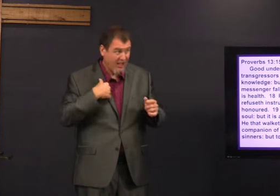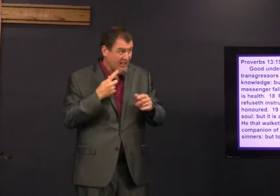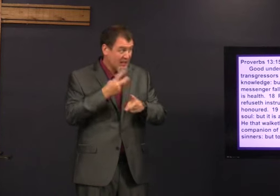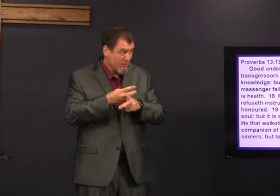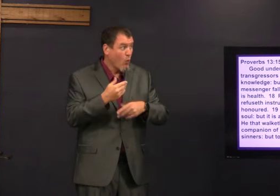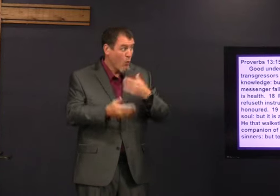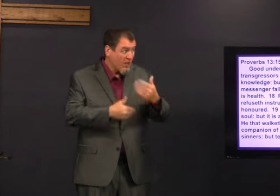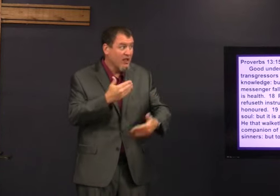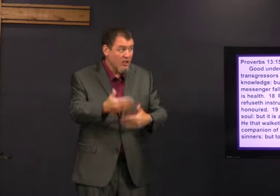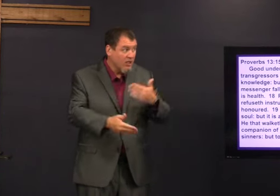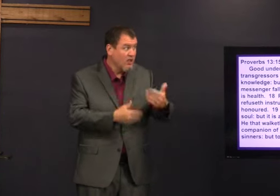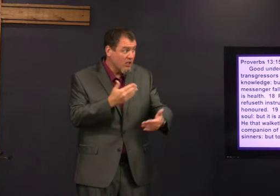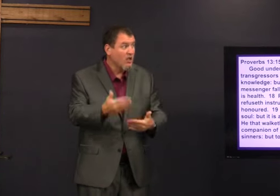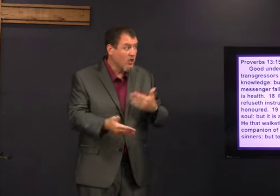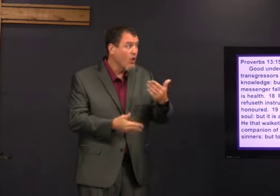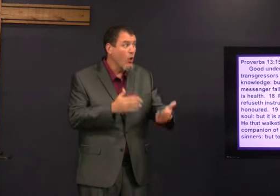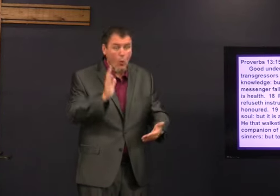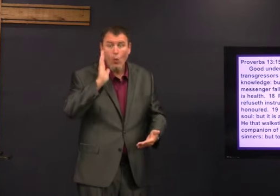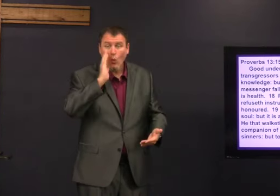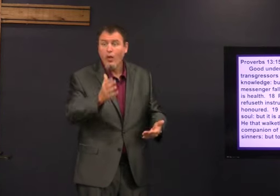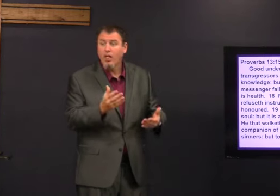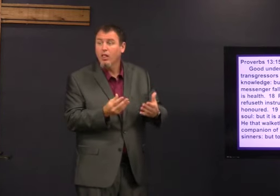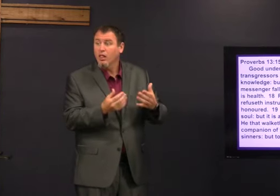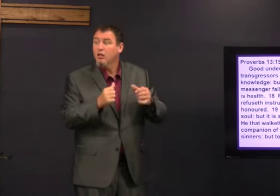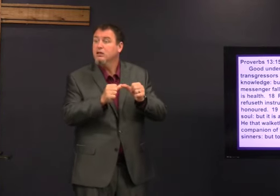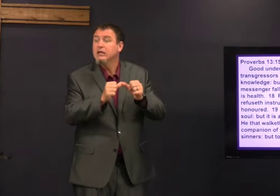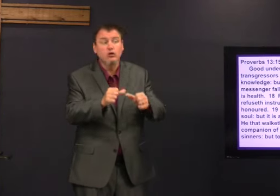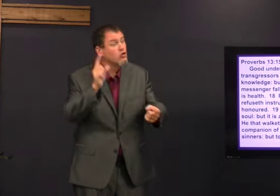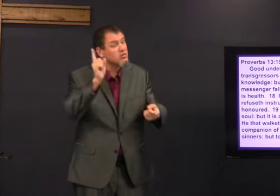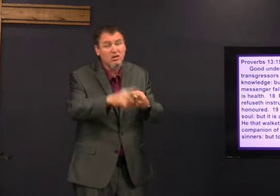It's not guaranteed. Proverbs is a book of general wisdom.